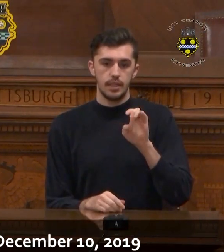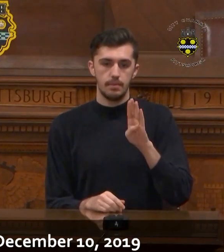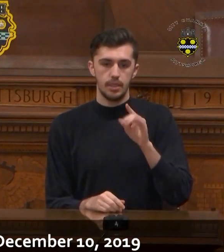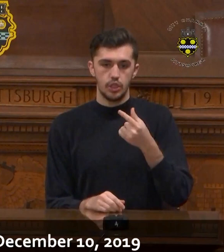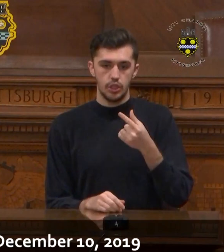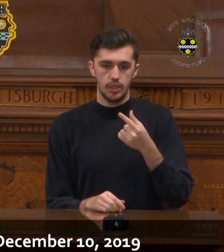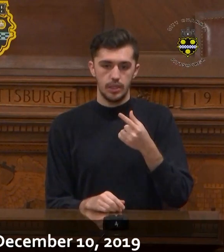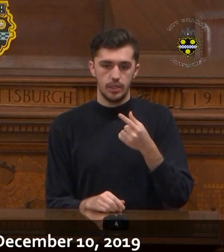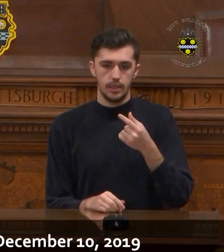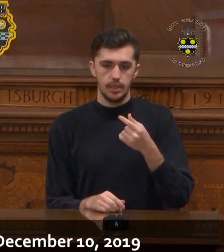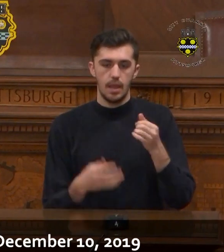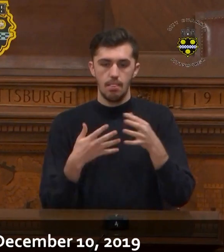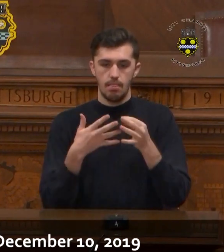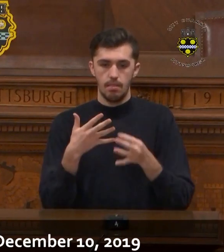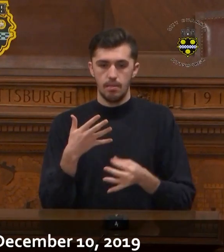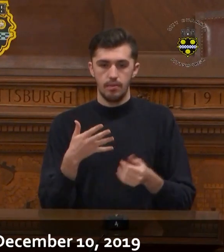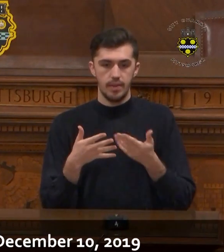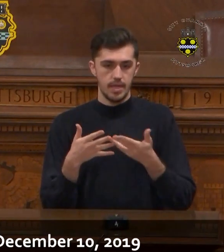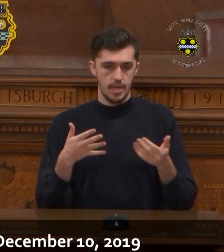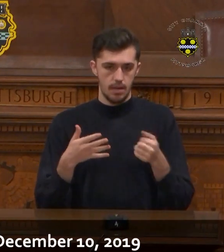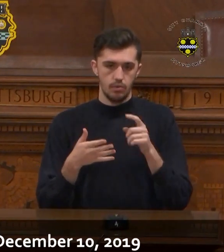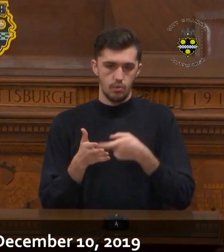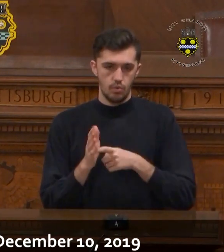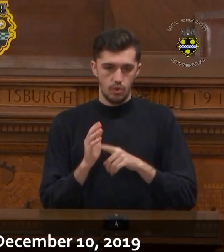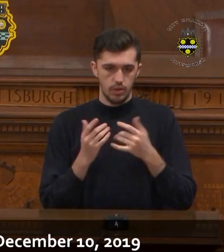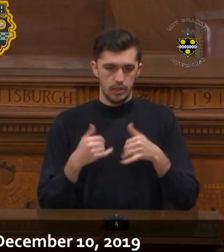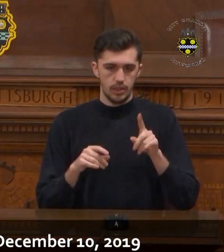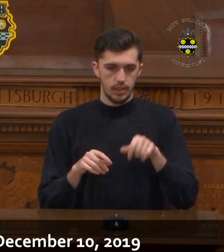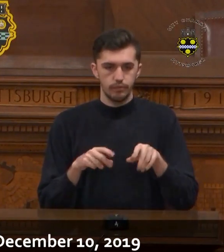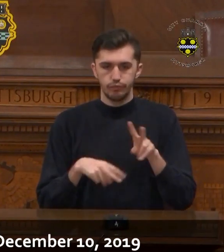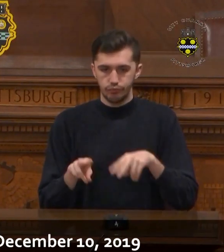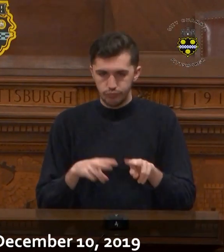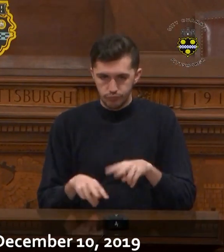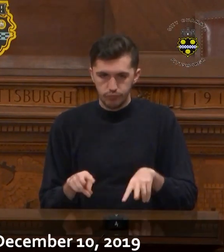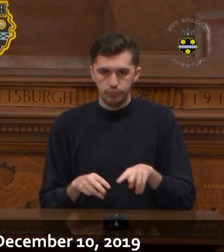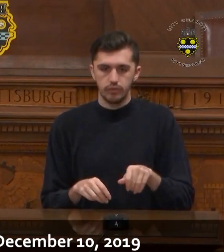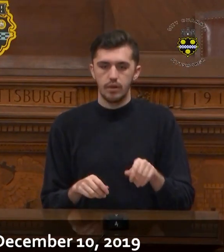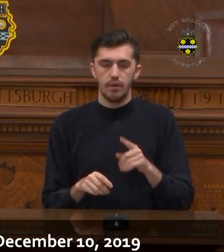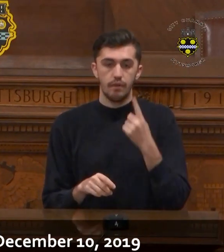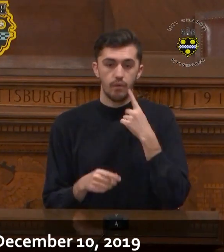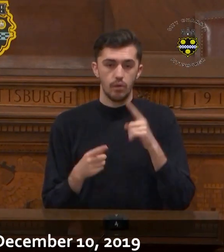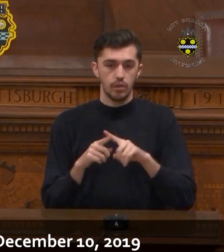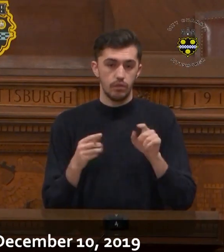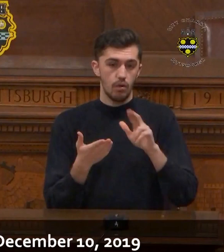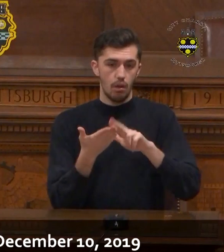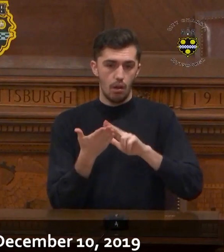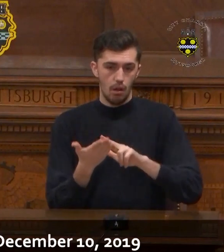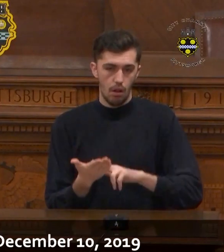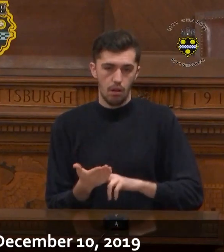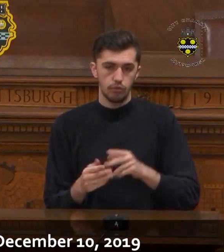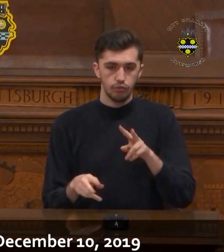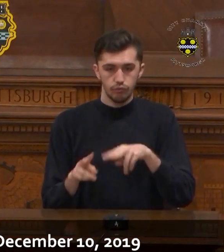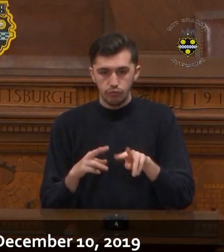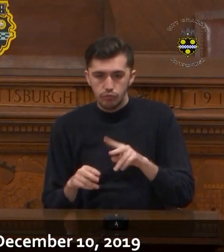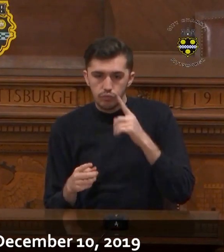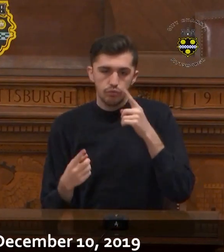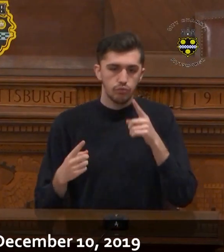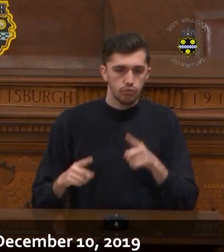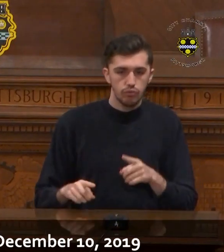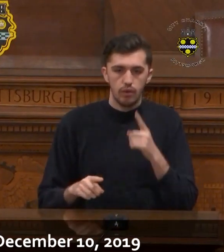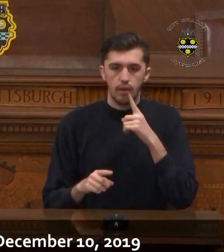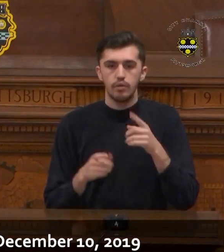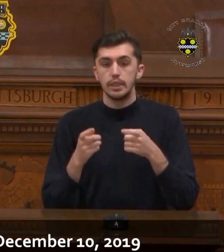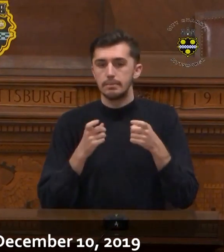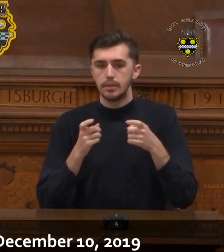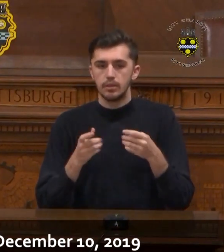option line items and authorizing the subsequent agreement or agreements for operation, administrative